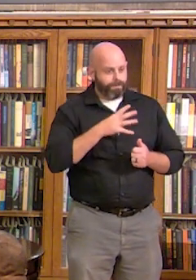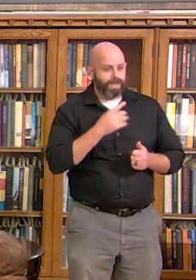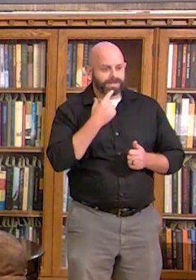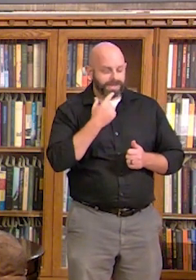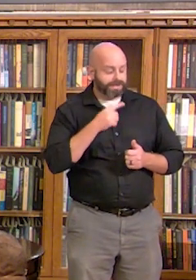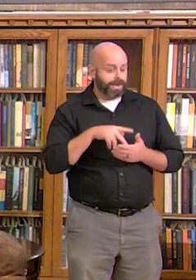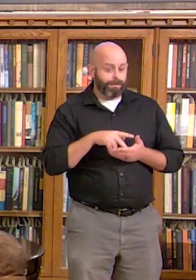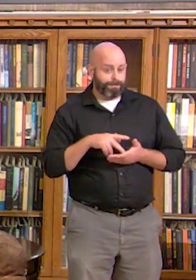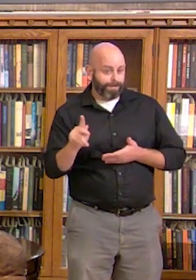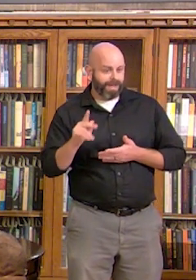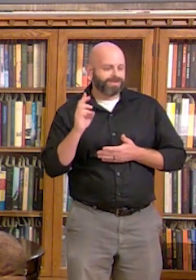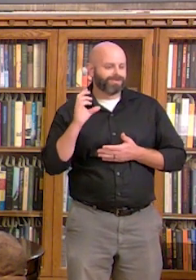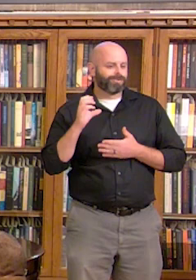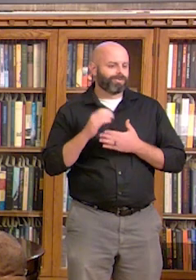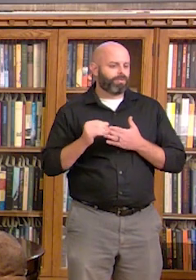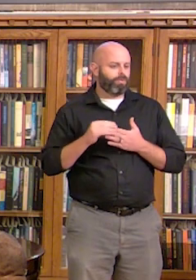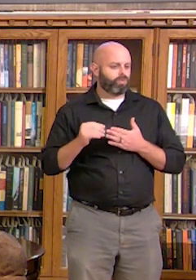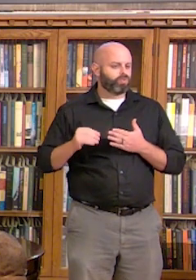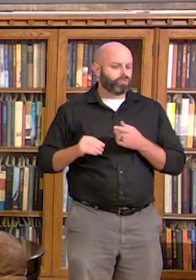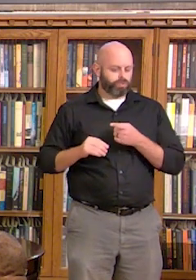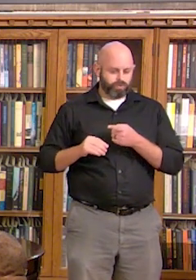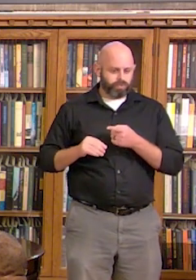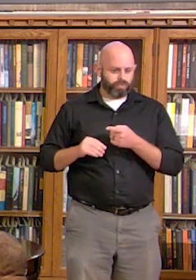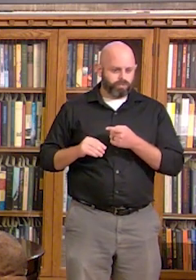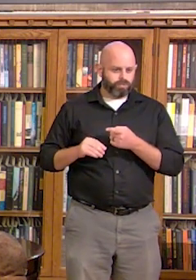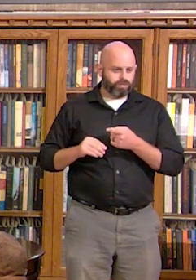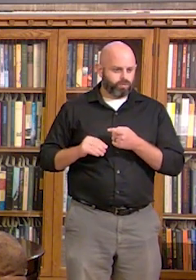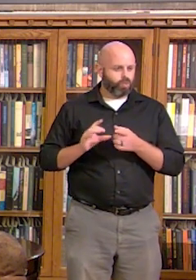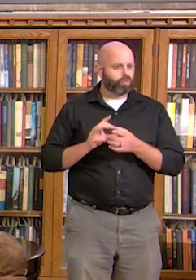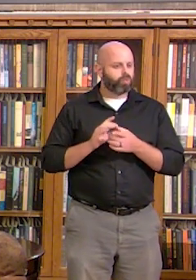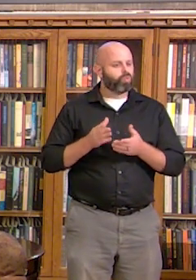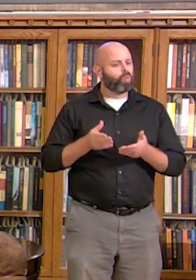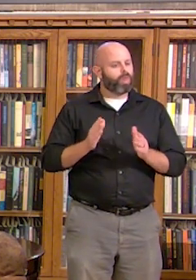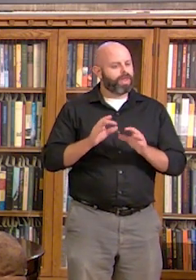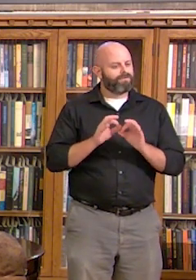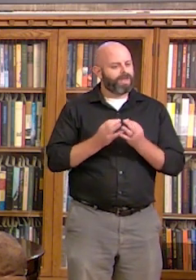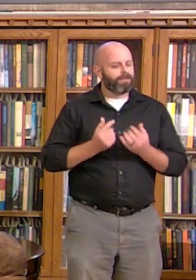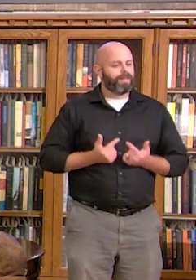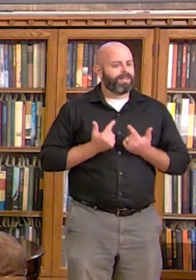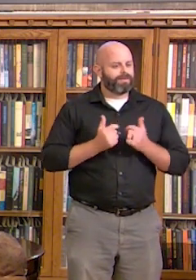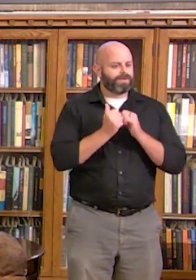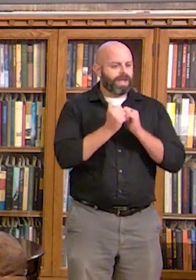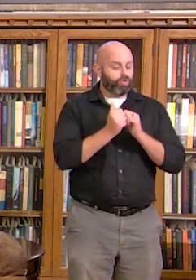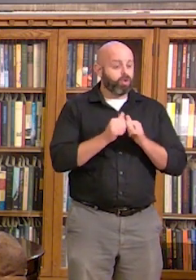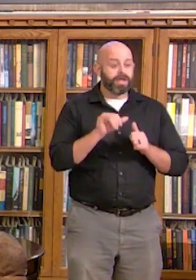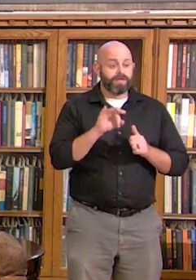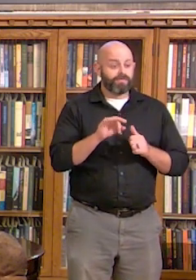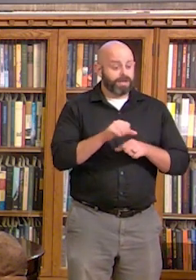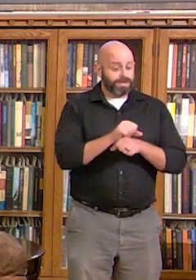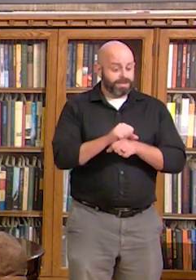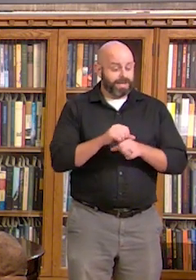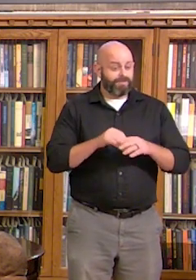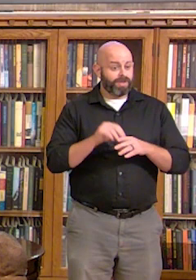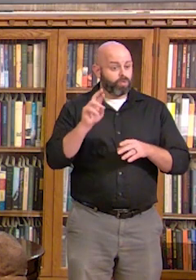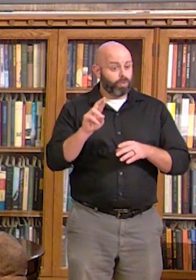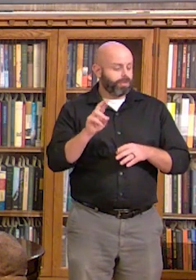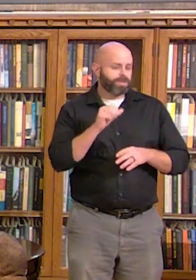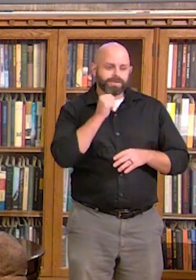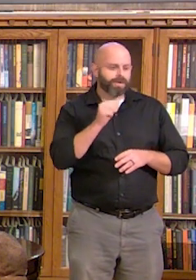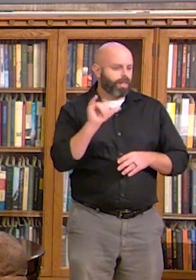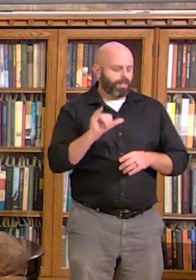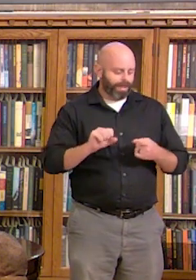him $600 and he'll let his family live together now Richmond if you're a slave in Richmond it's not like living on the